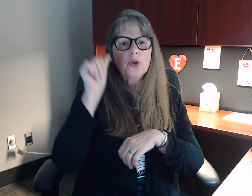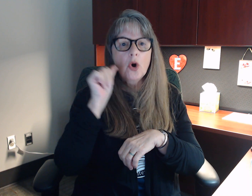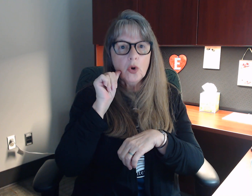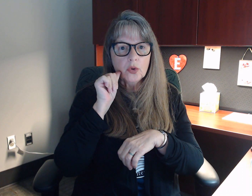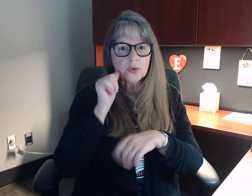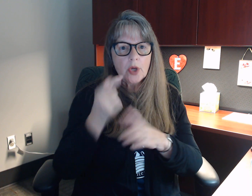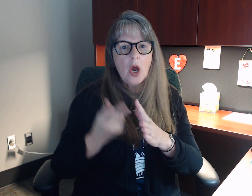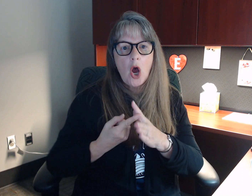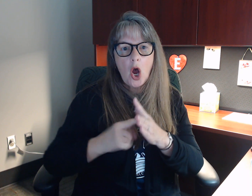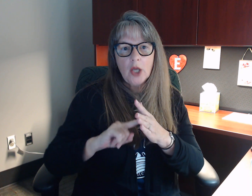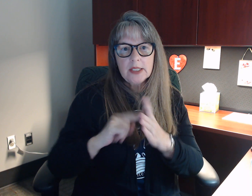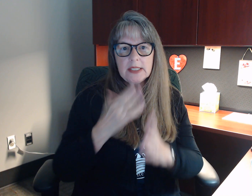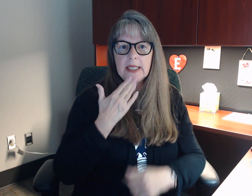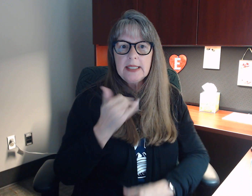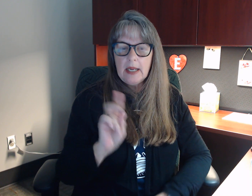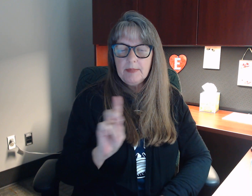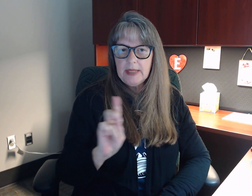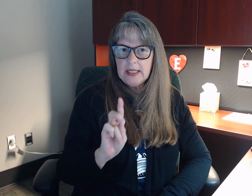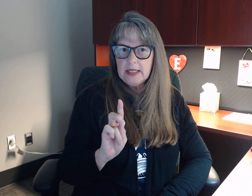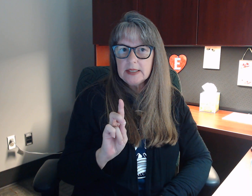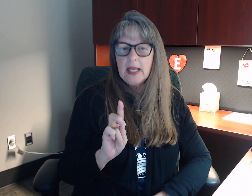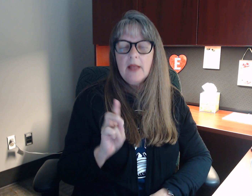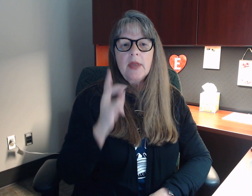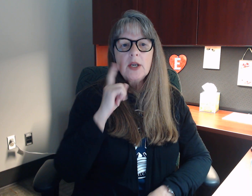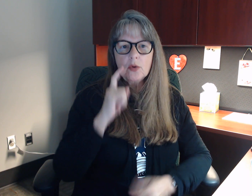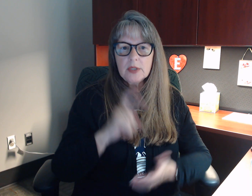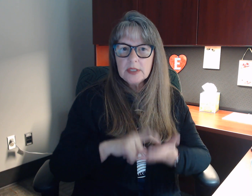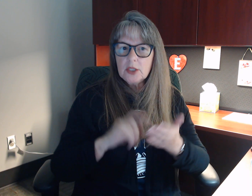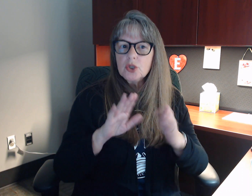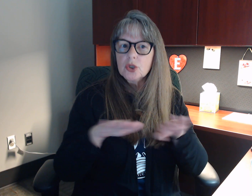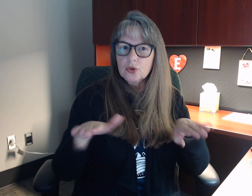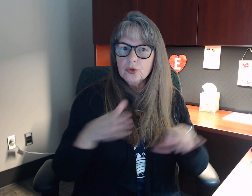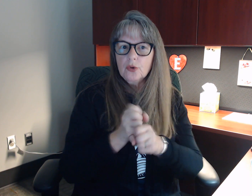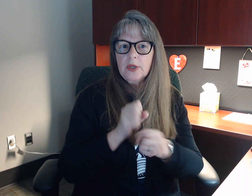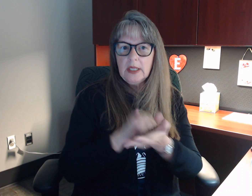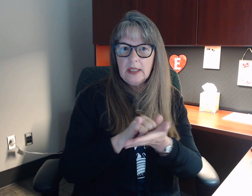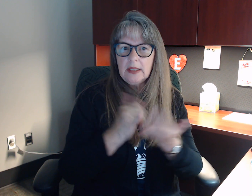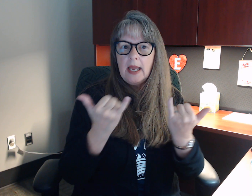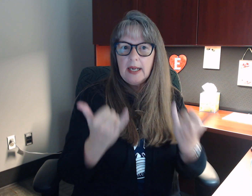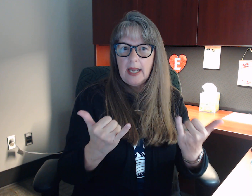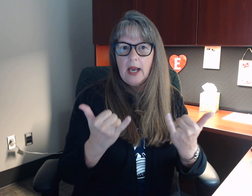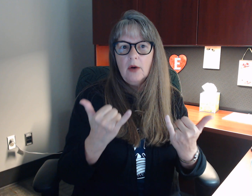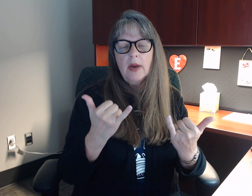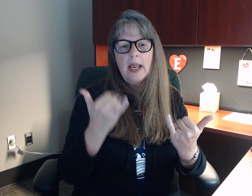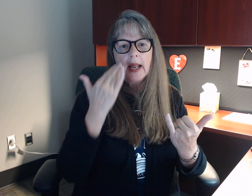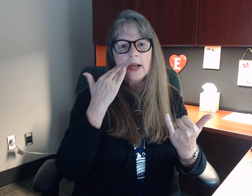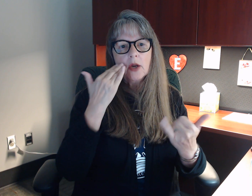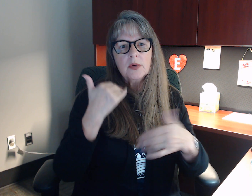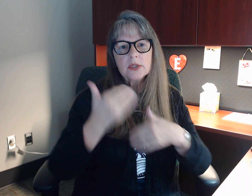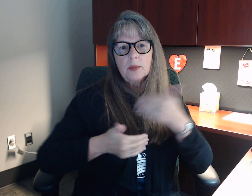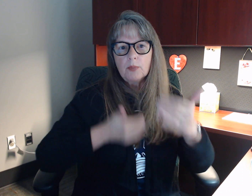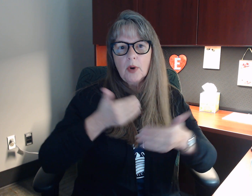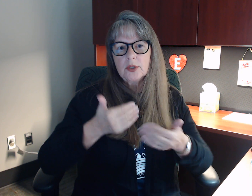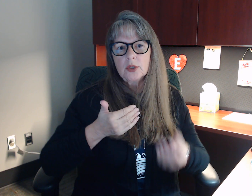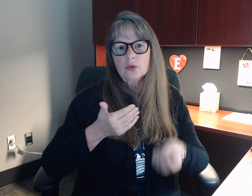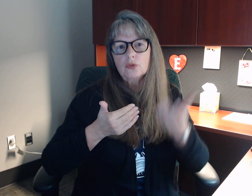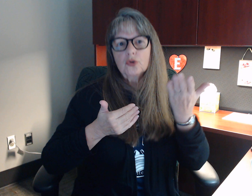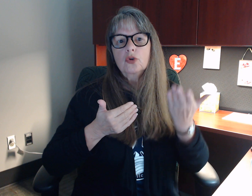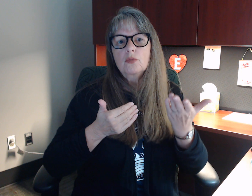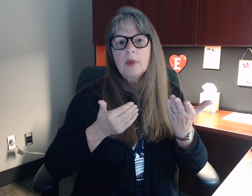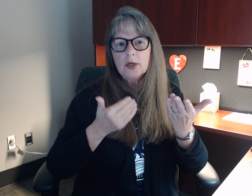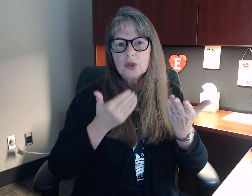adult onset diabetes. They notice that children are getting that now, and I know it's the process of too much